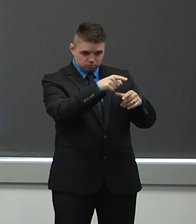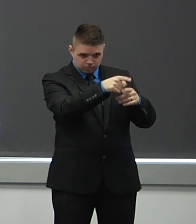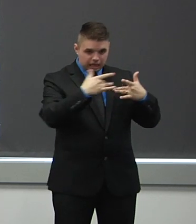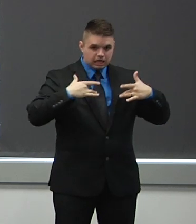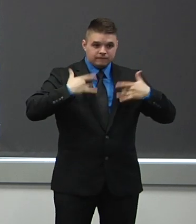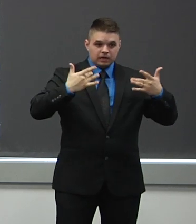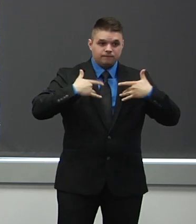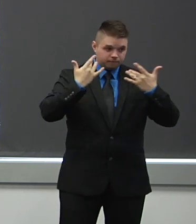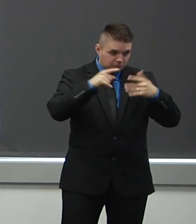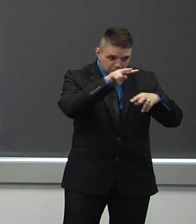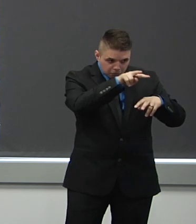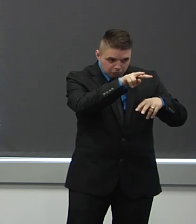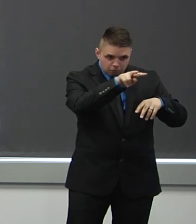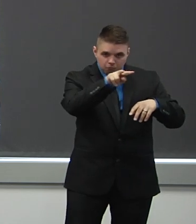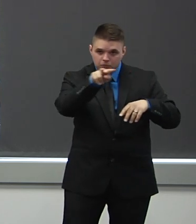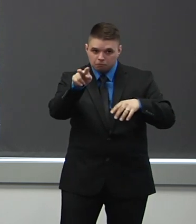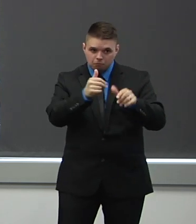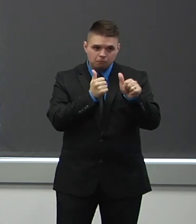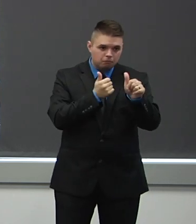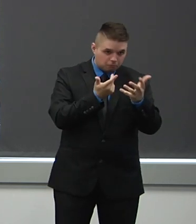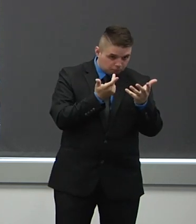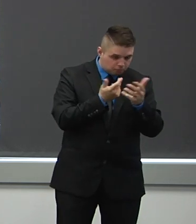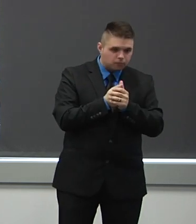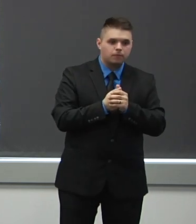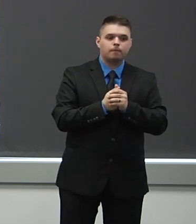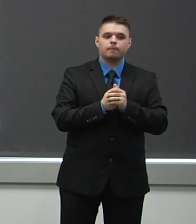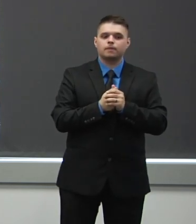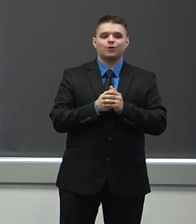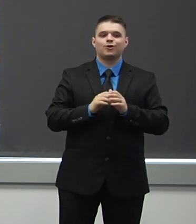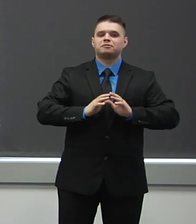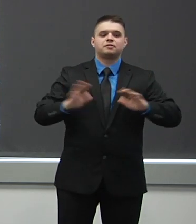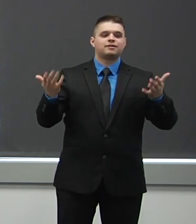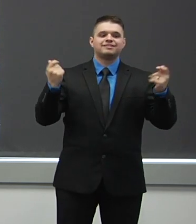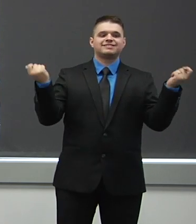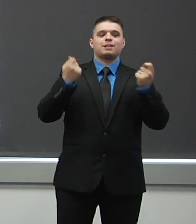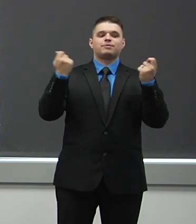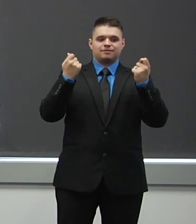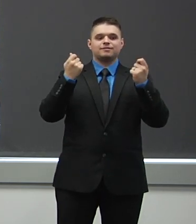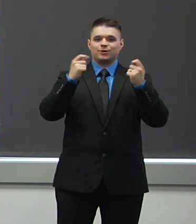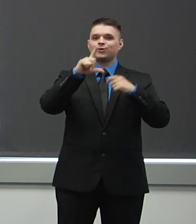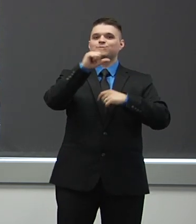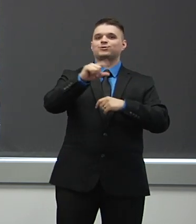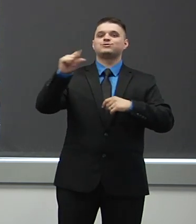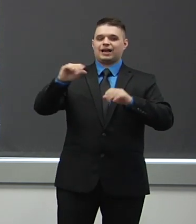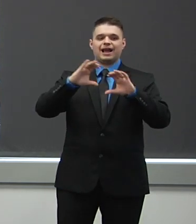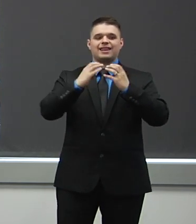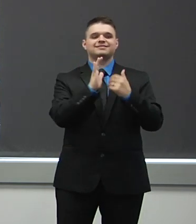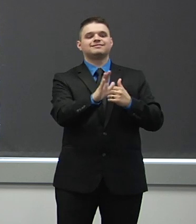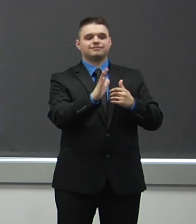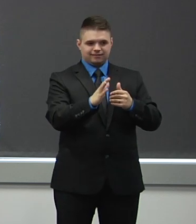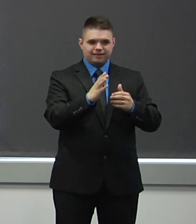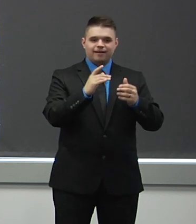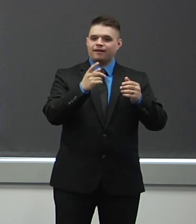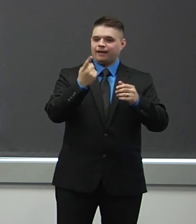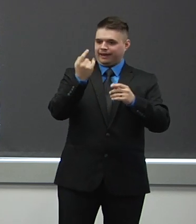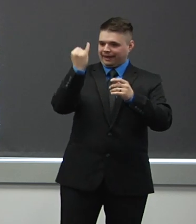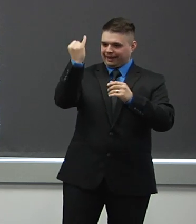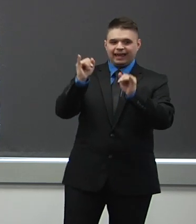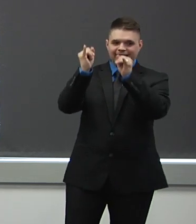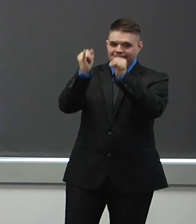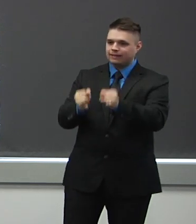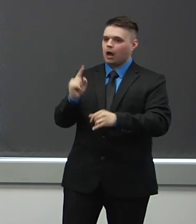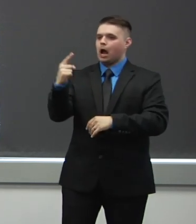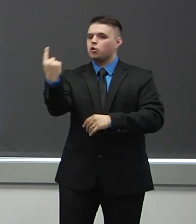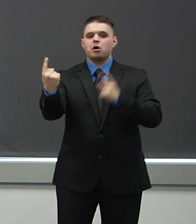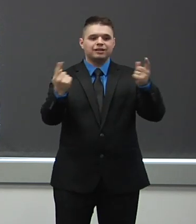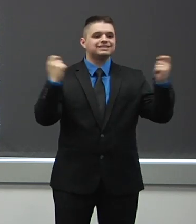is not celebrate the class of 2020 and the individual accomplishments of these seniors. It actually asks them to work